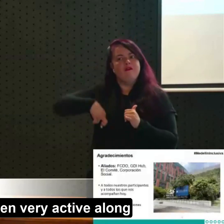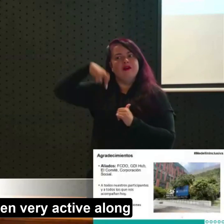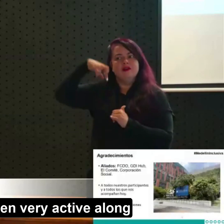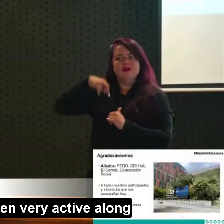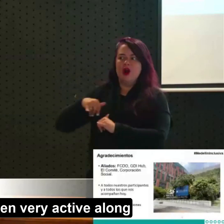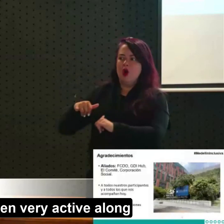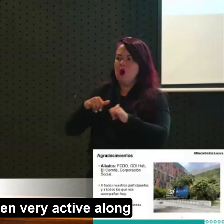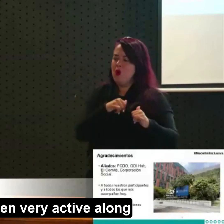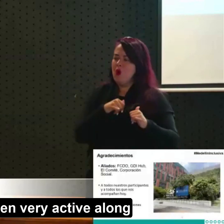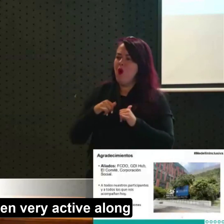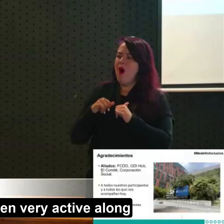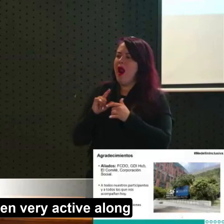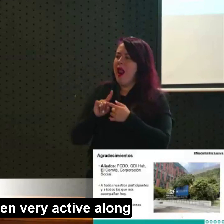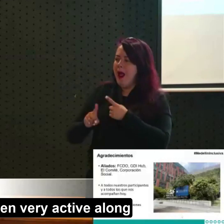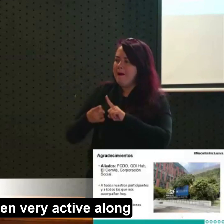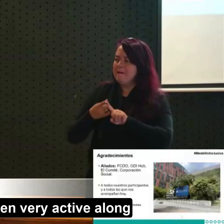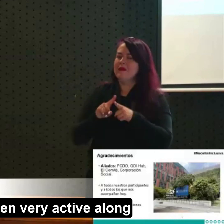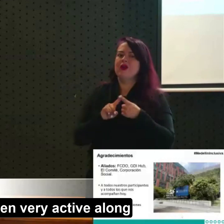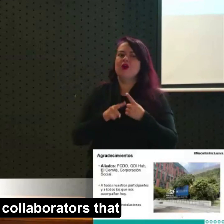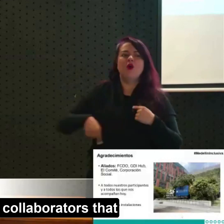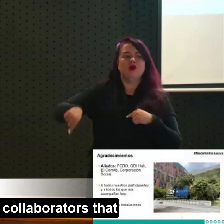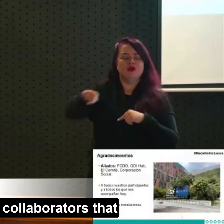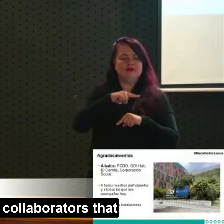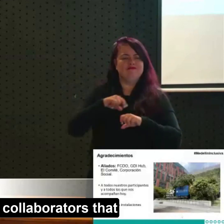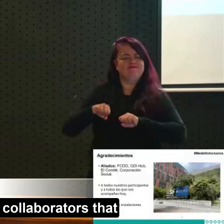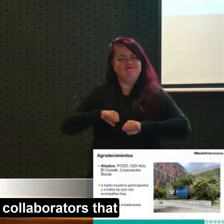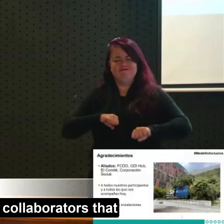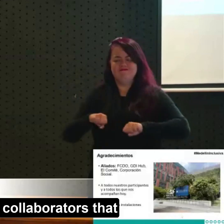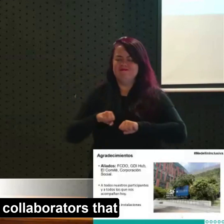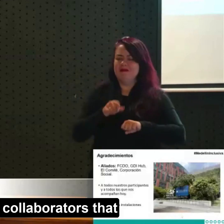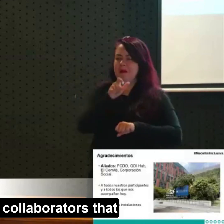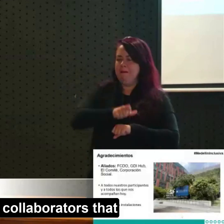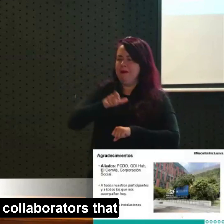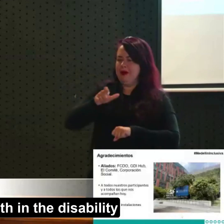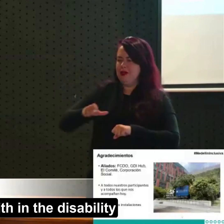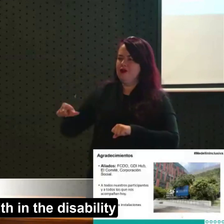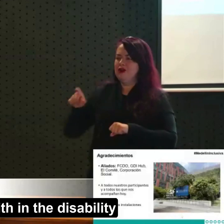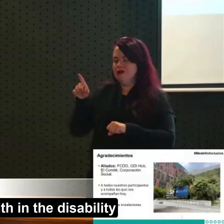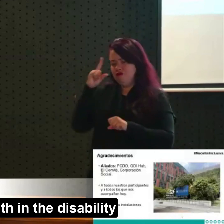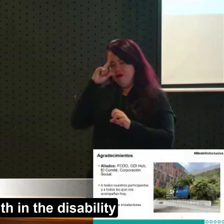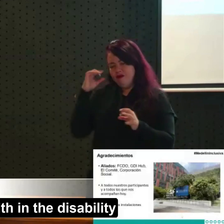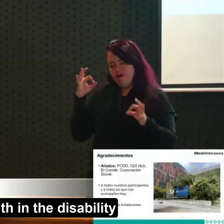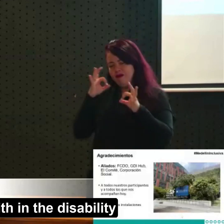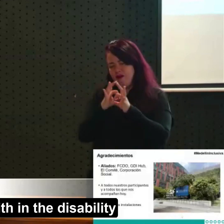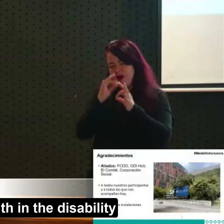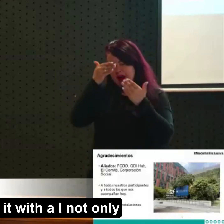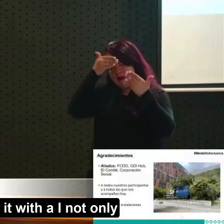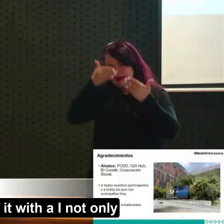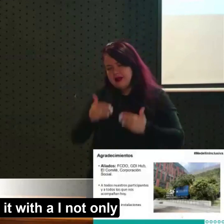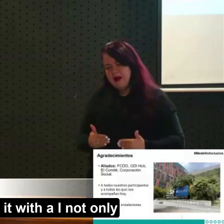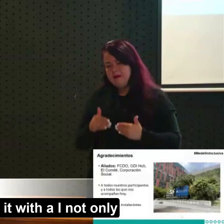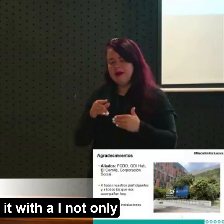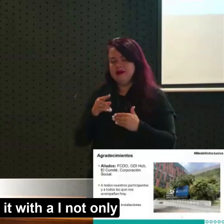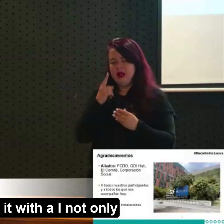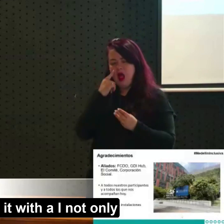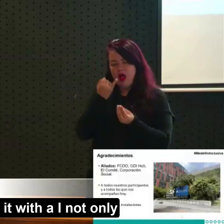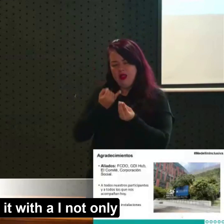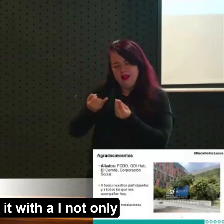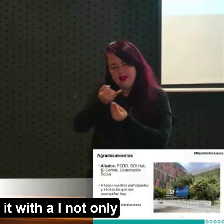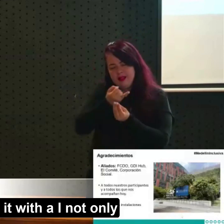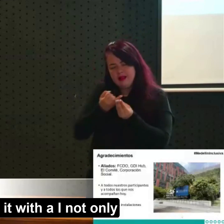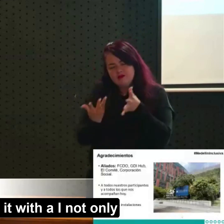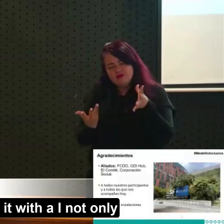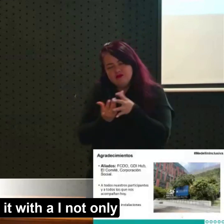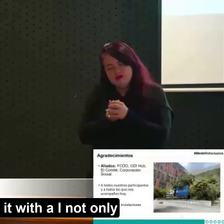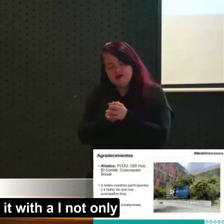that have been very active, along with other collaborators that work within the disability and